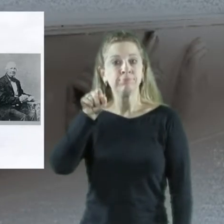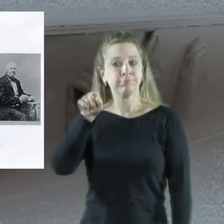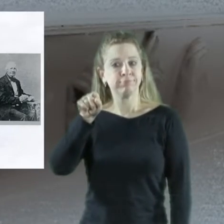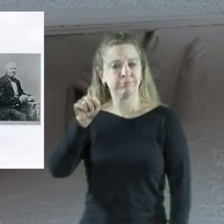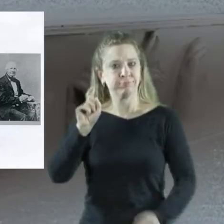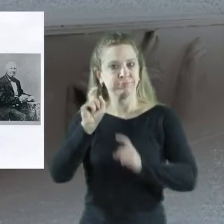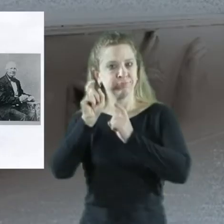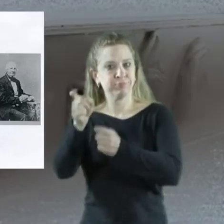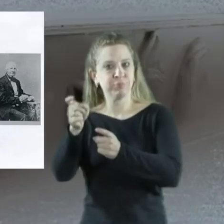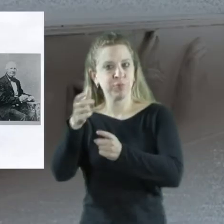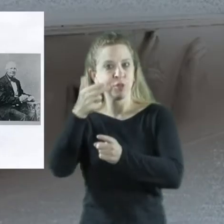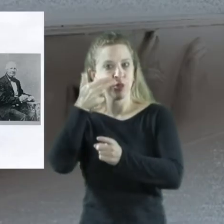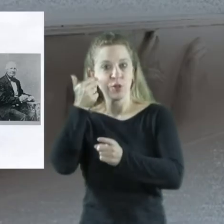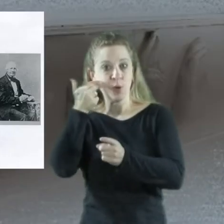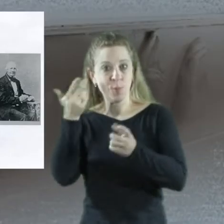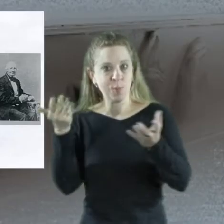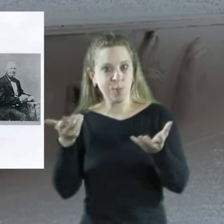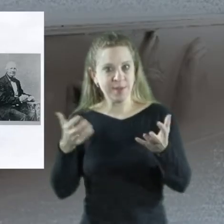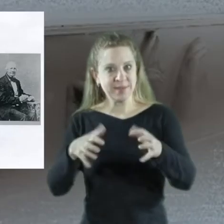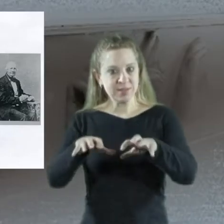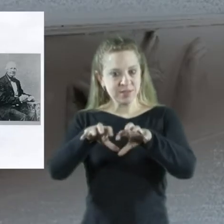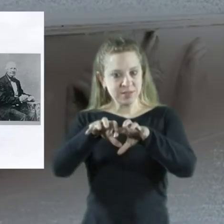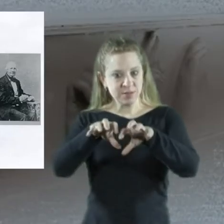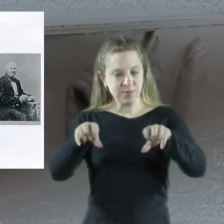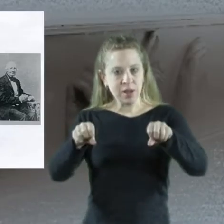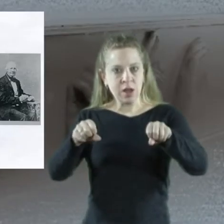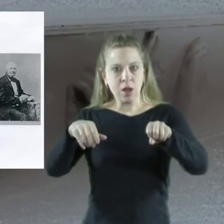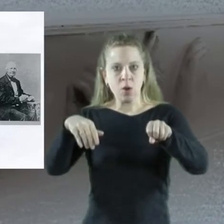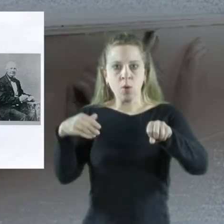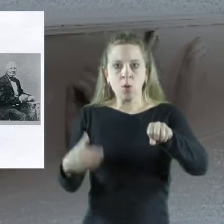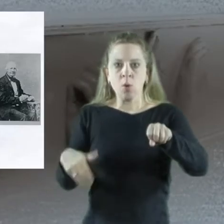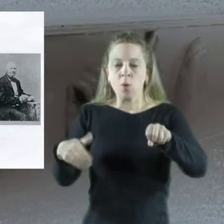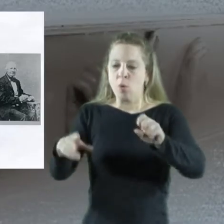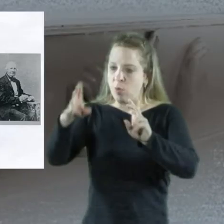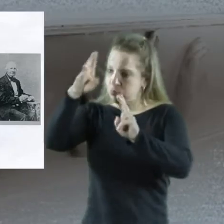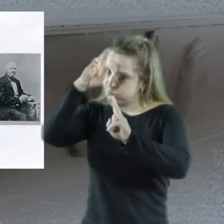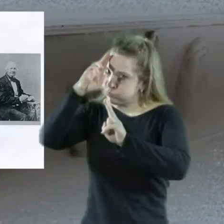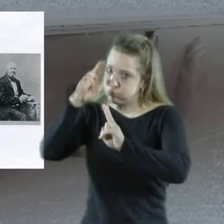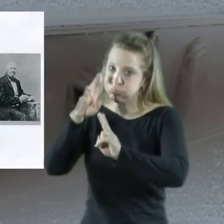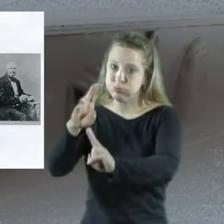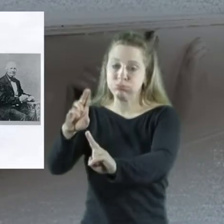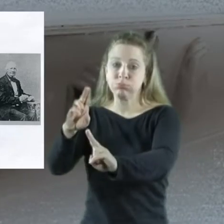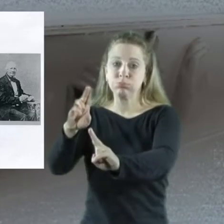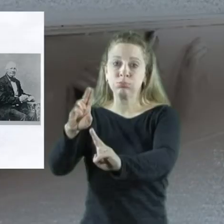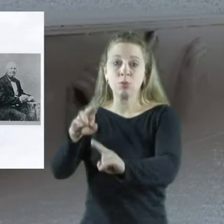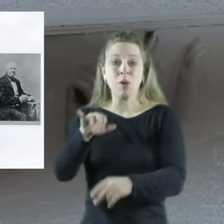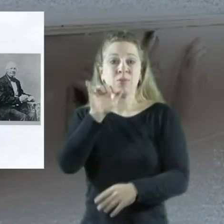In 1838, Trinity College gave Clerc an honorary degree.